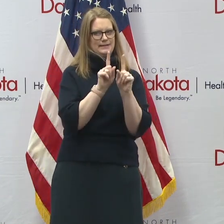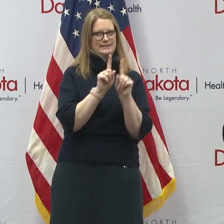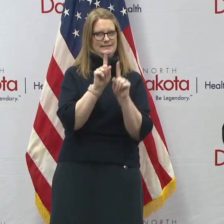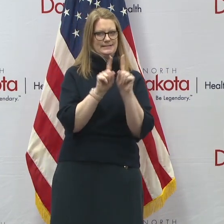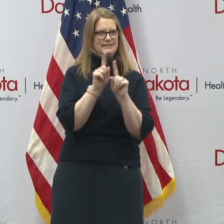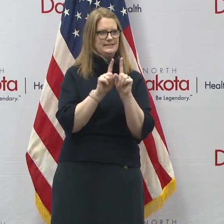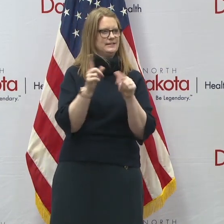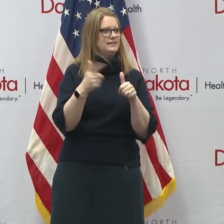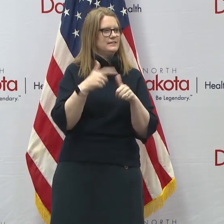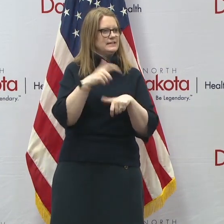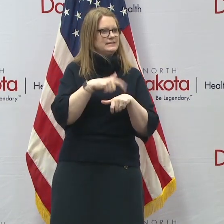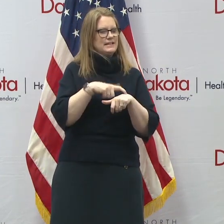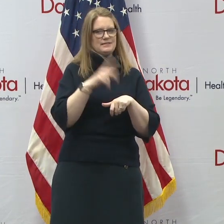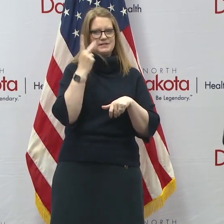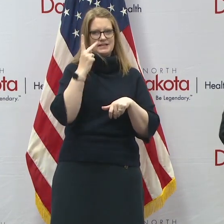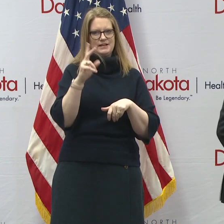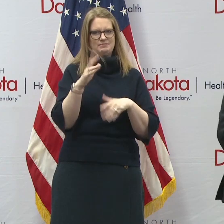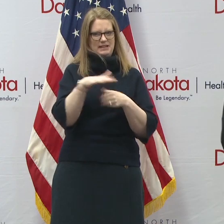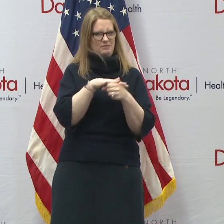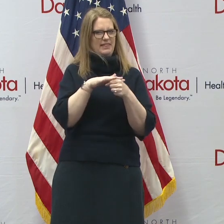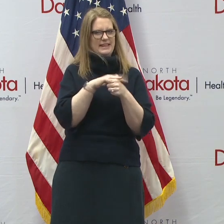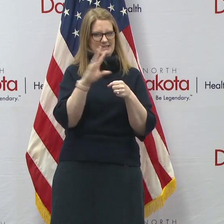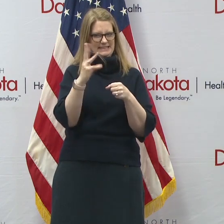the first time you've seen me within six feet of anybody in a long time.